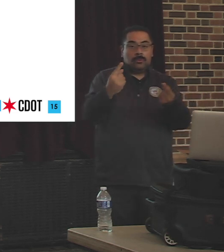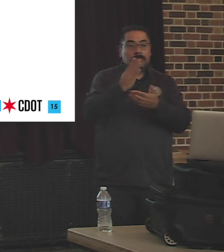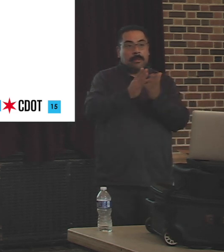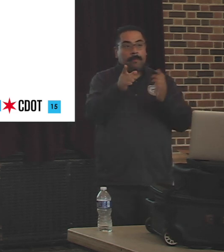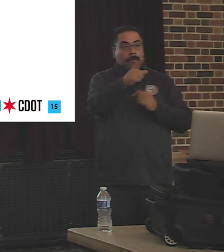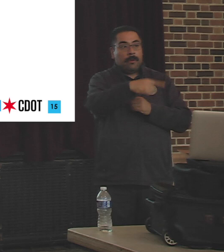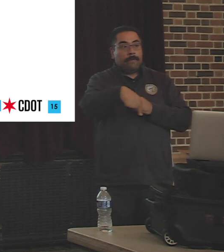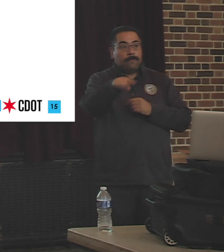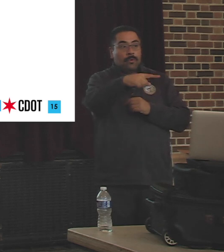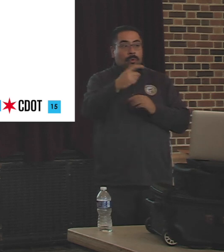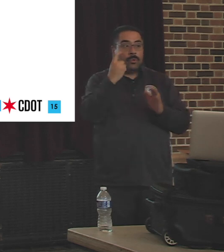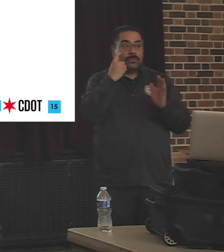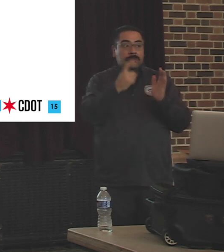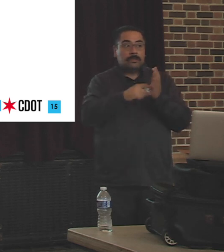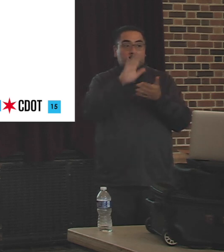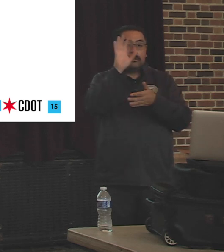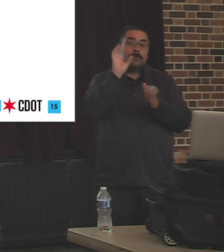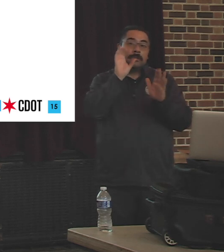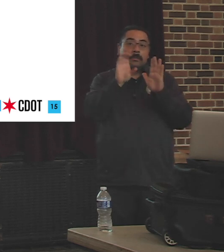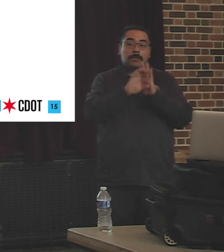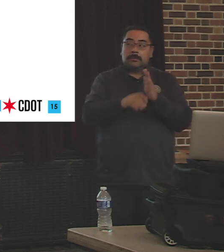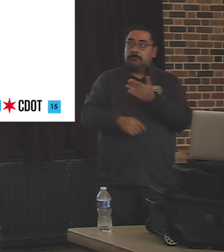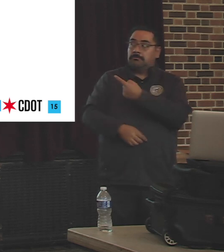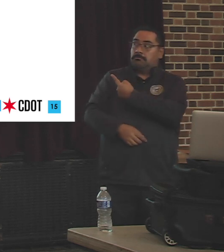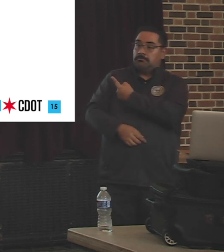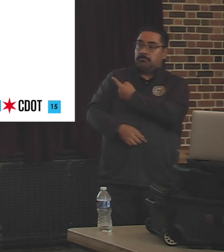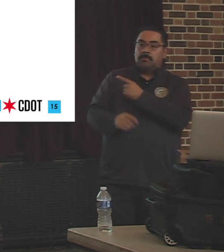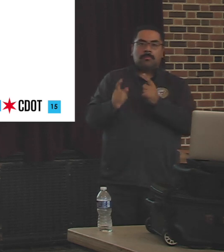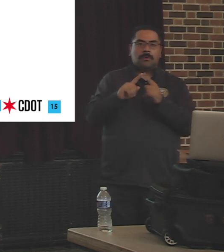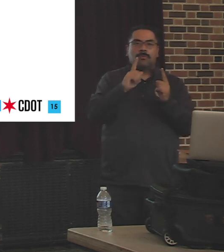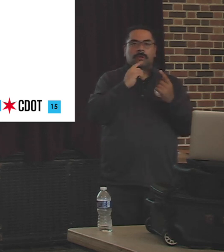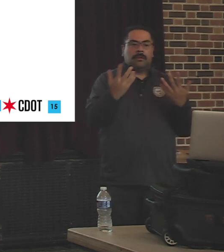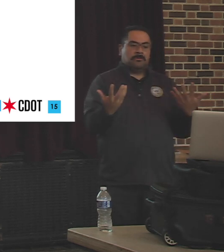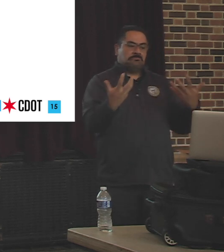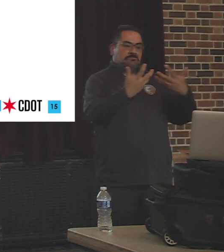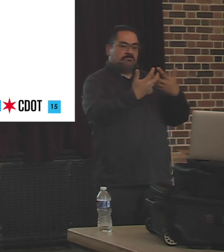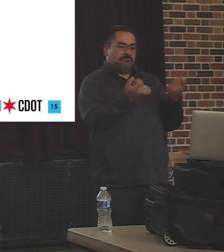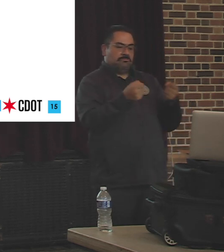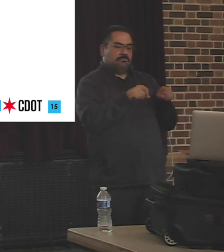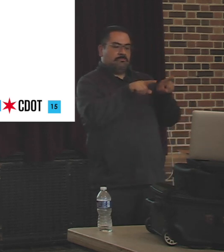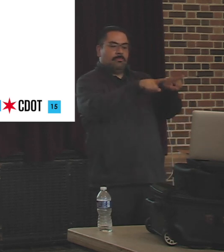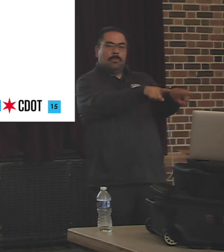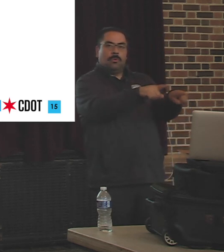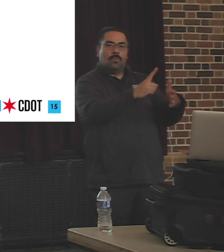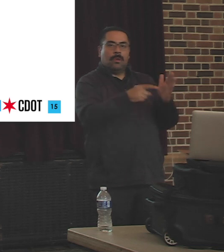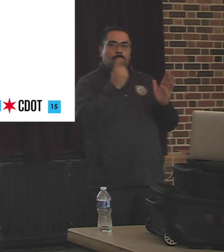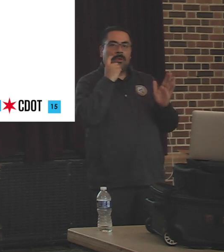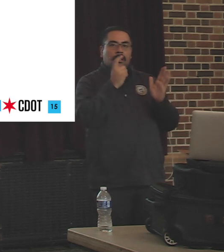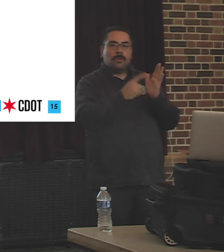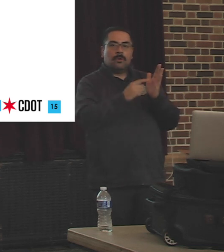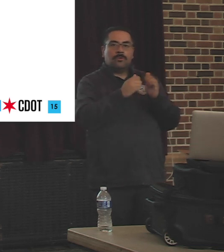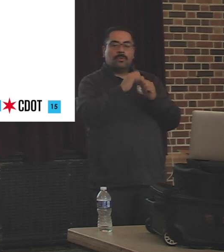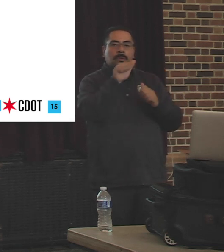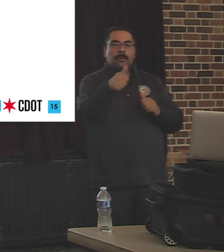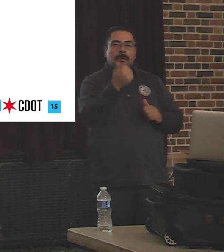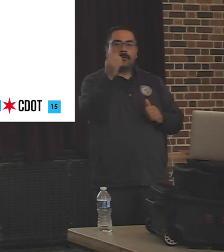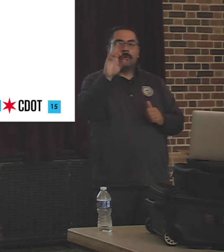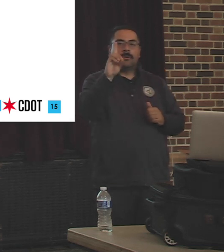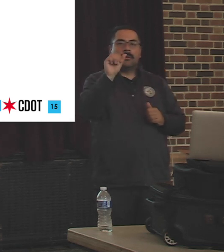of you have seen this graphic that was put out, but it really lines up well with what we're seeing in terms of other data